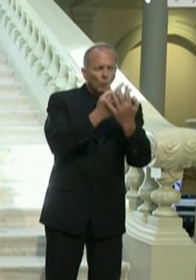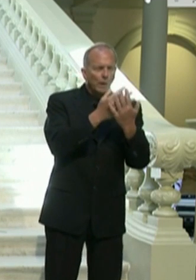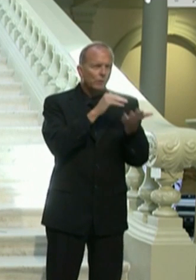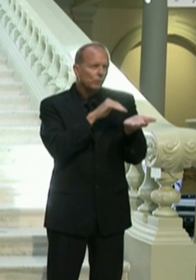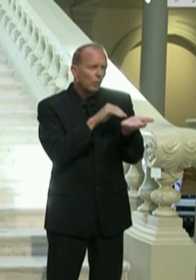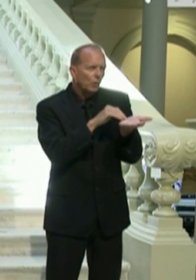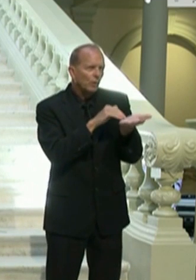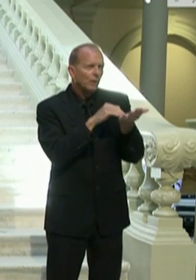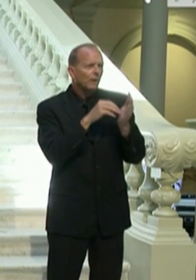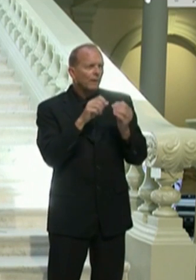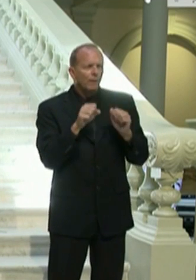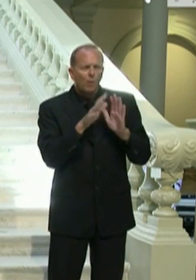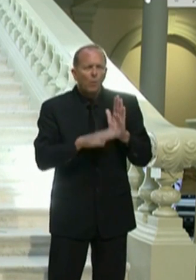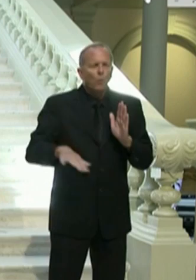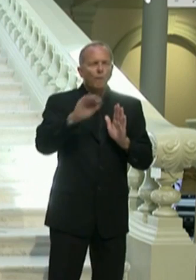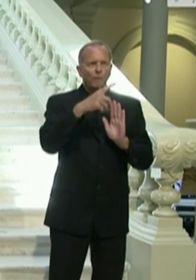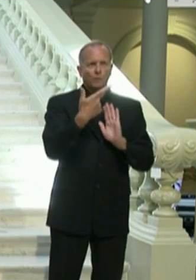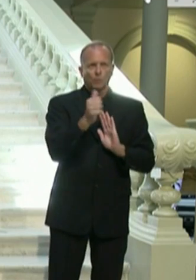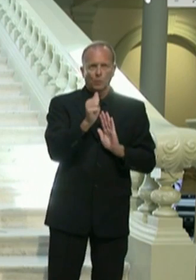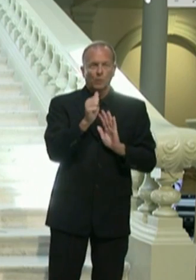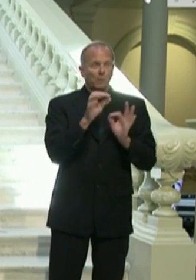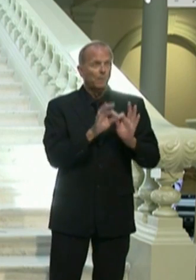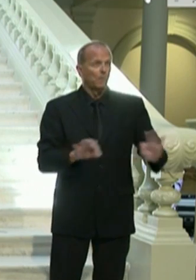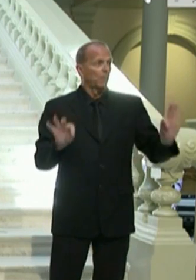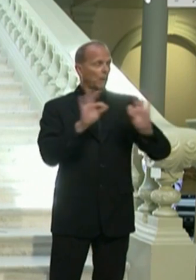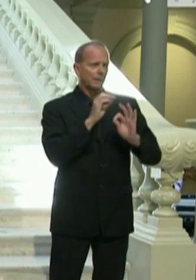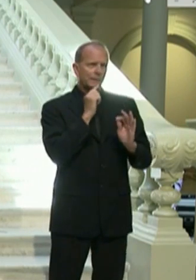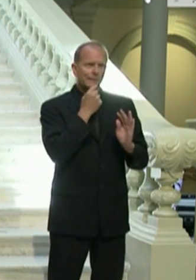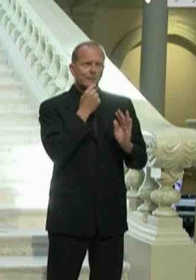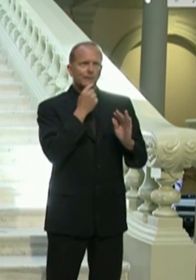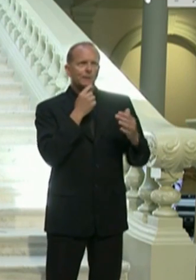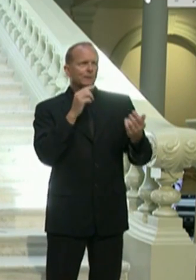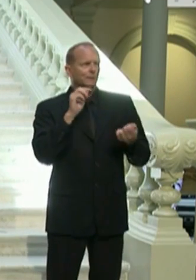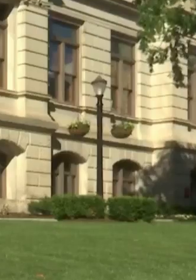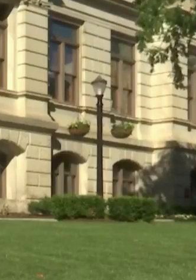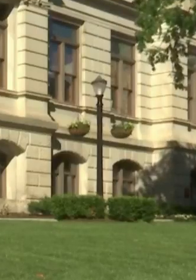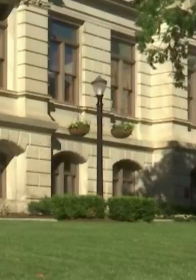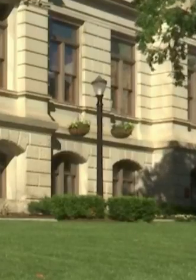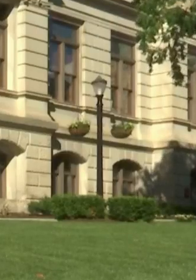during a critical time in the mitigation of this disease.